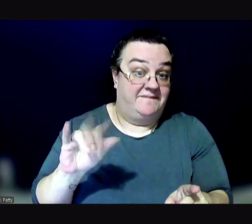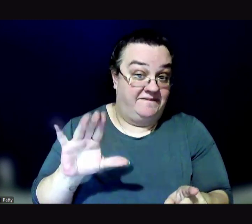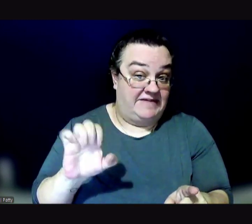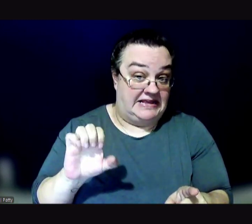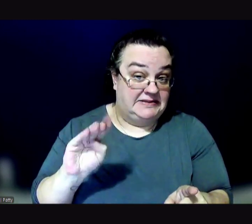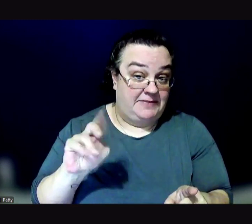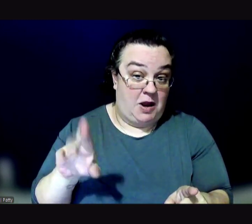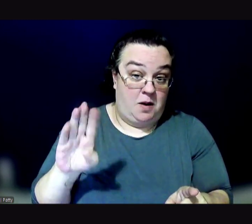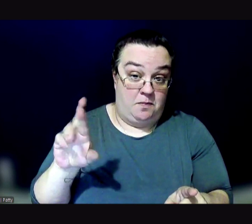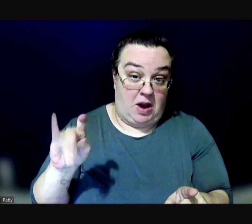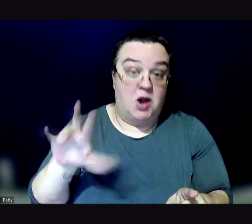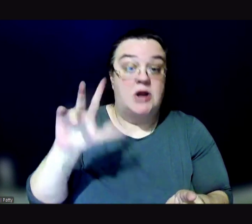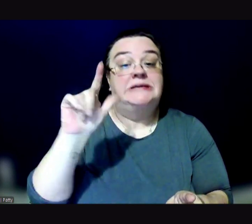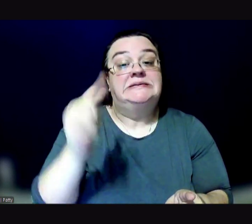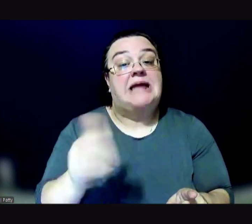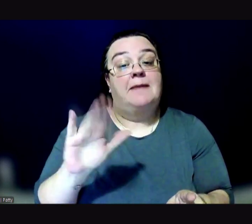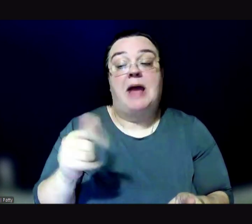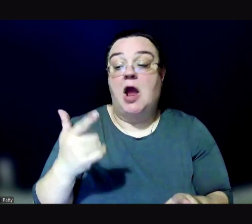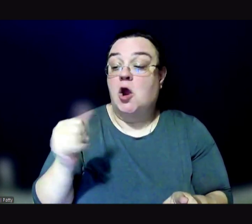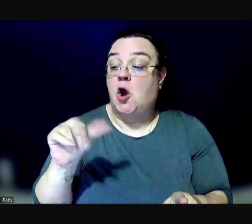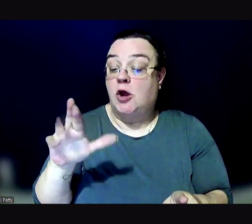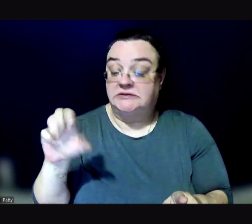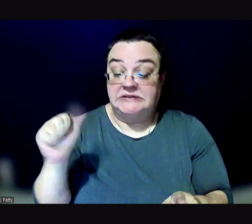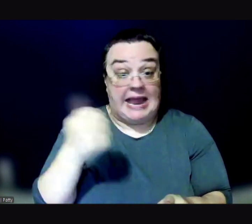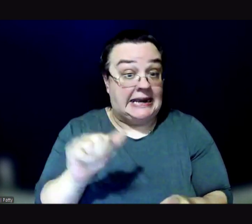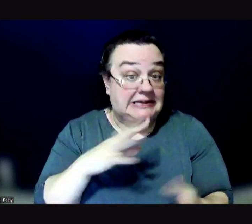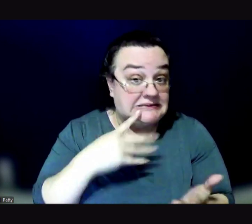seconded by Councilmember Garces. Is there any discussion?